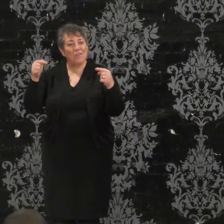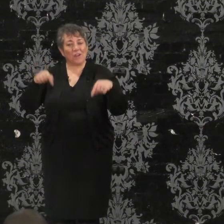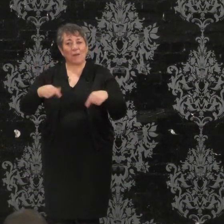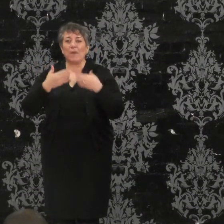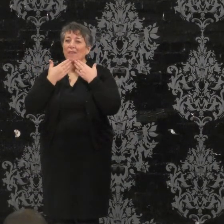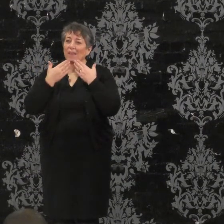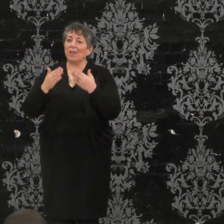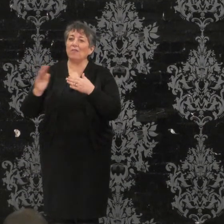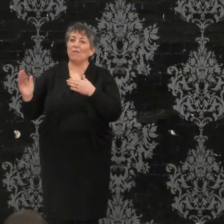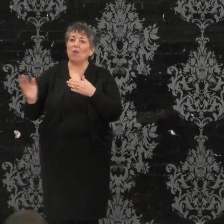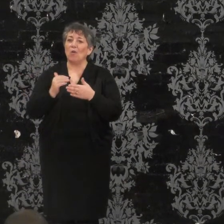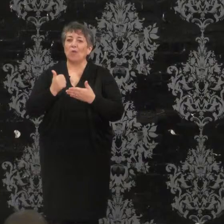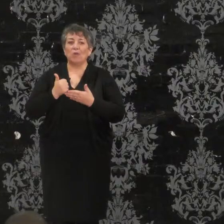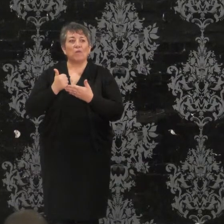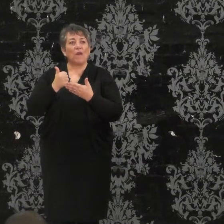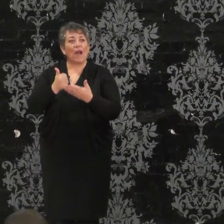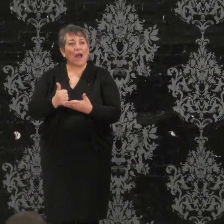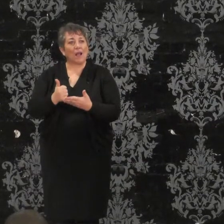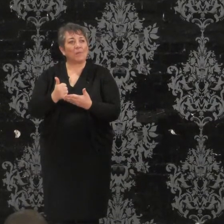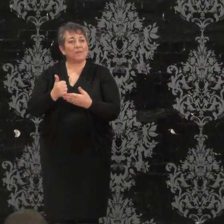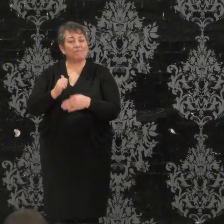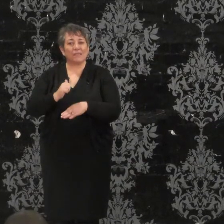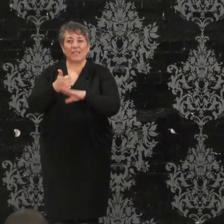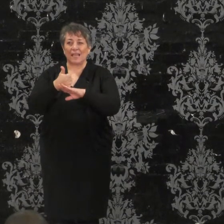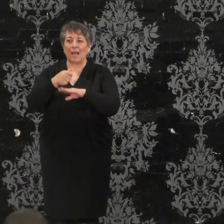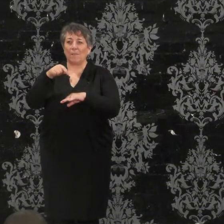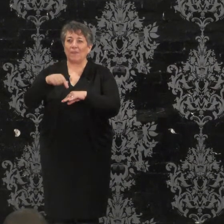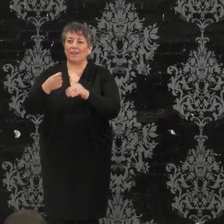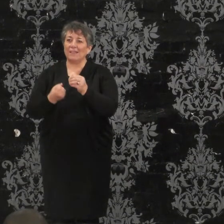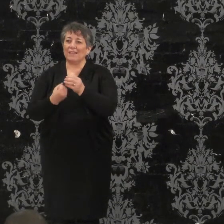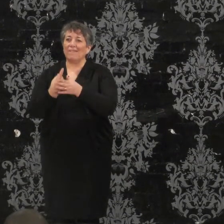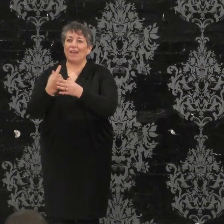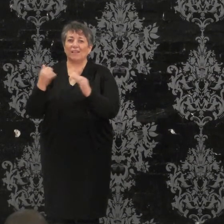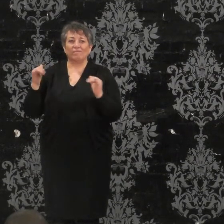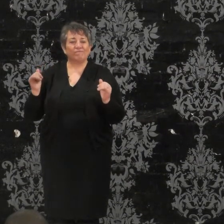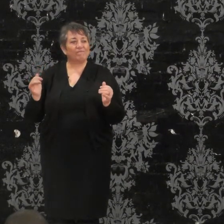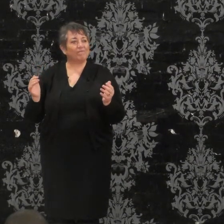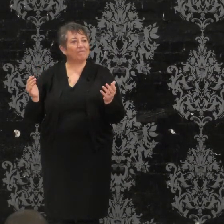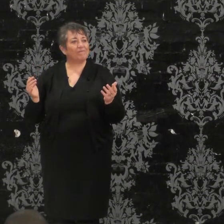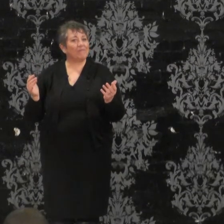event together. I know these things take a lot of effort, and especially the team at